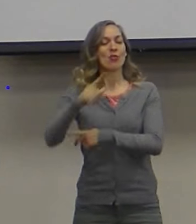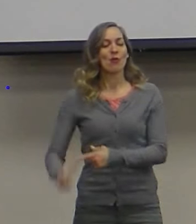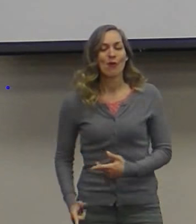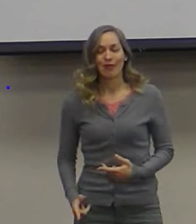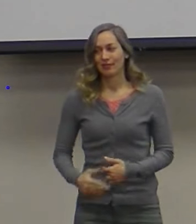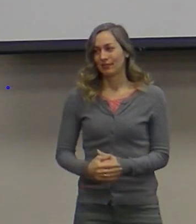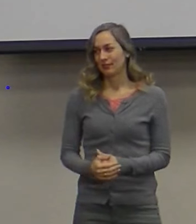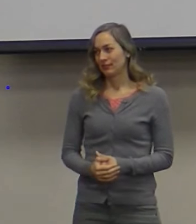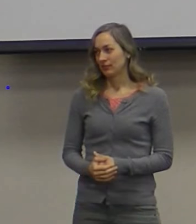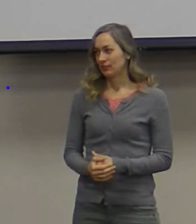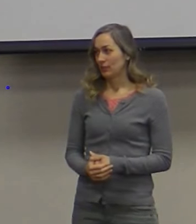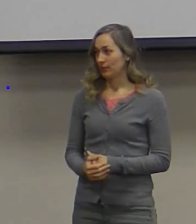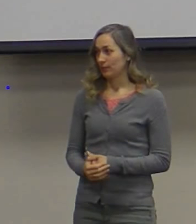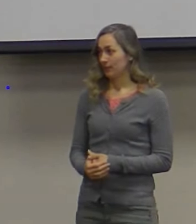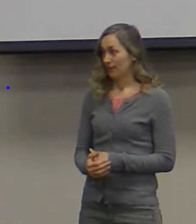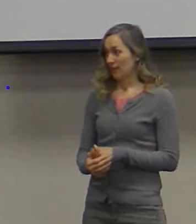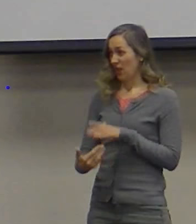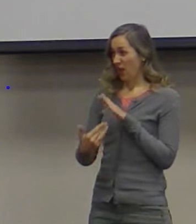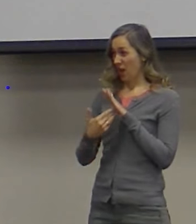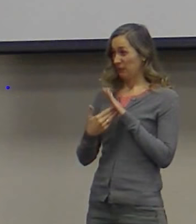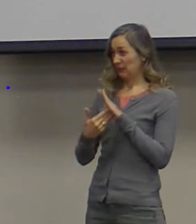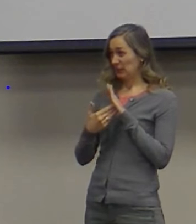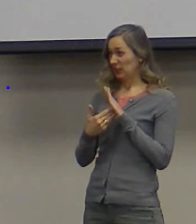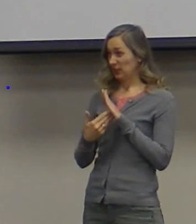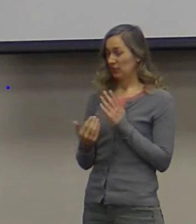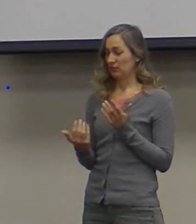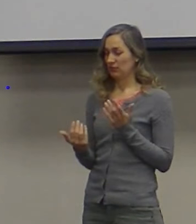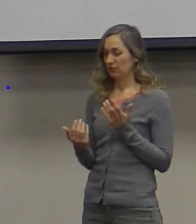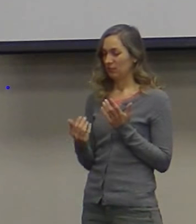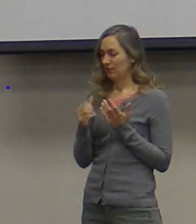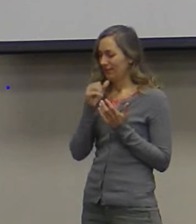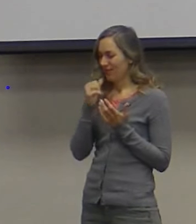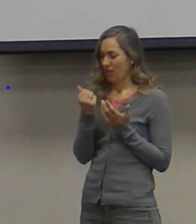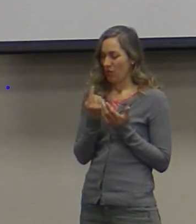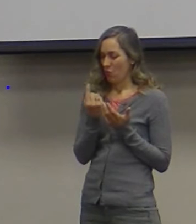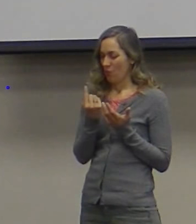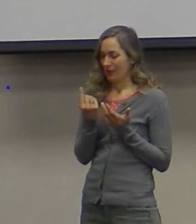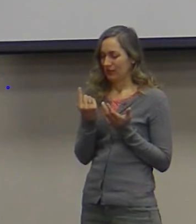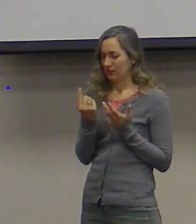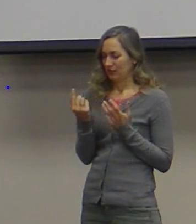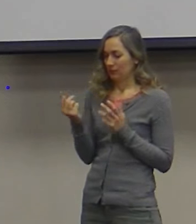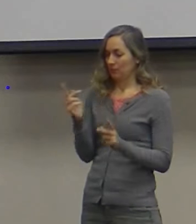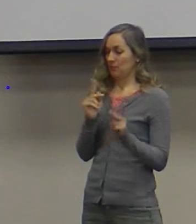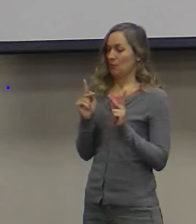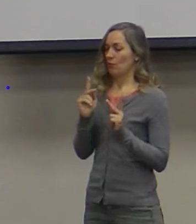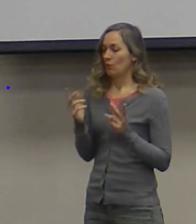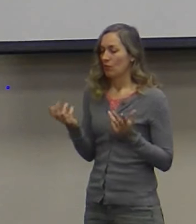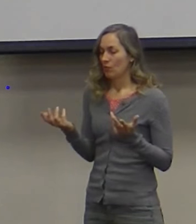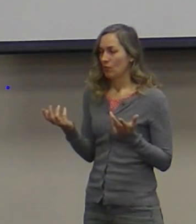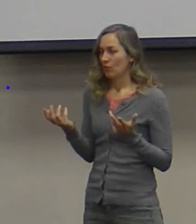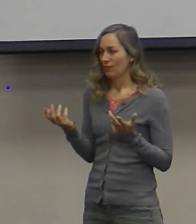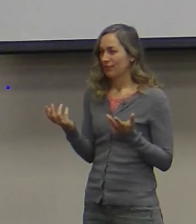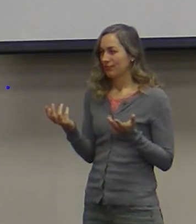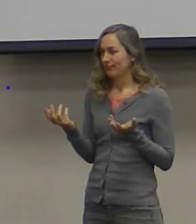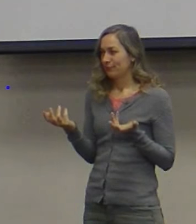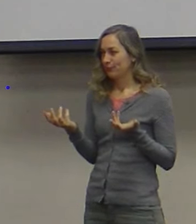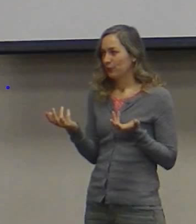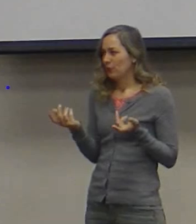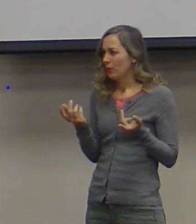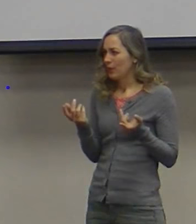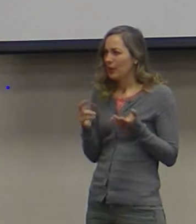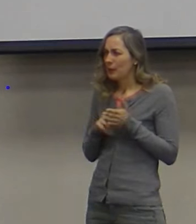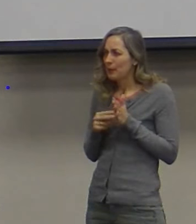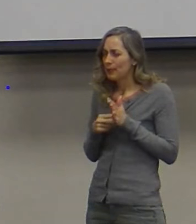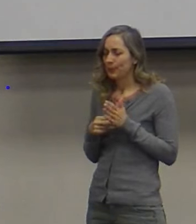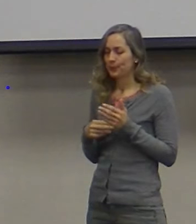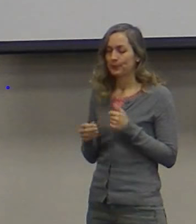Opposition, the thing about opposition, it's not always just people. And what I mean by that is